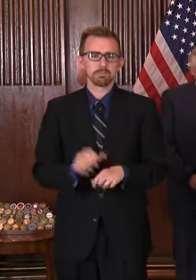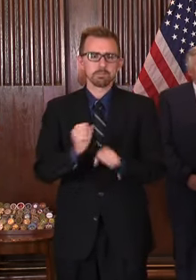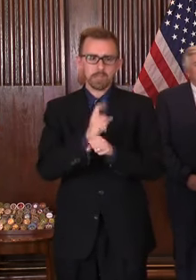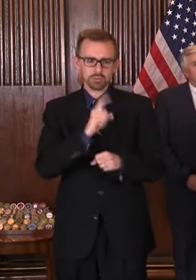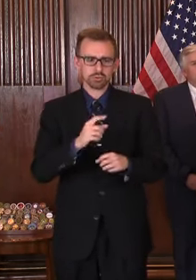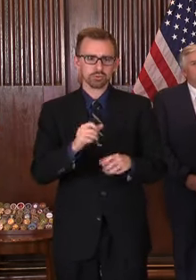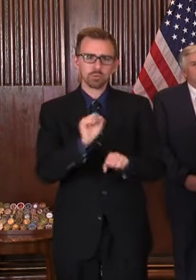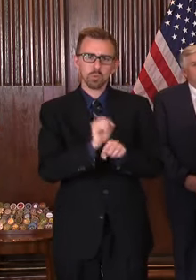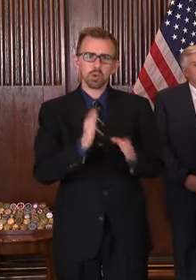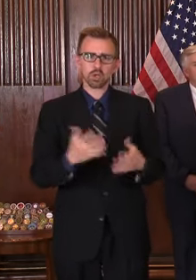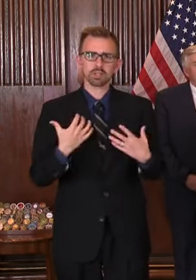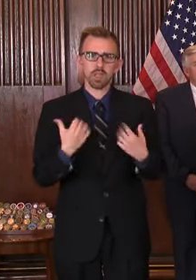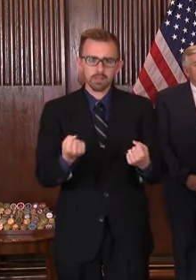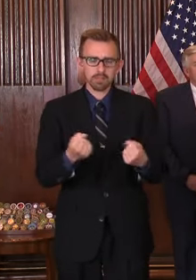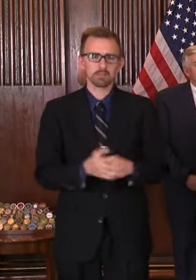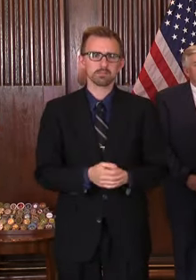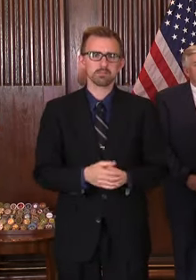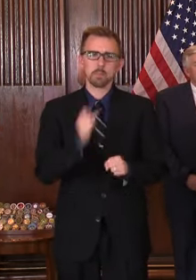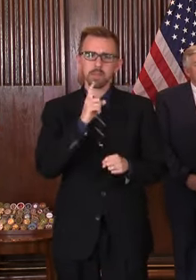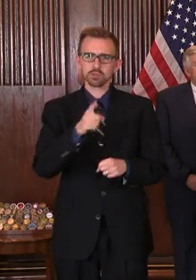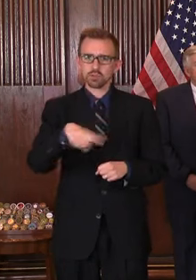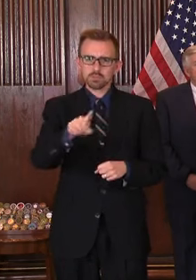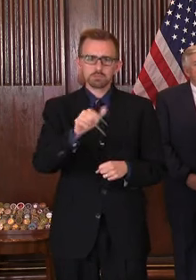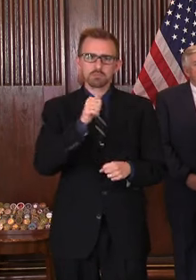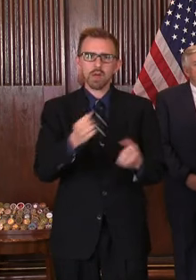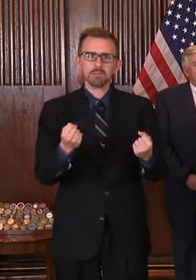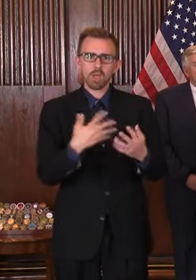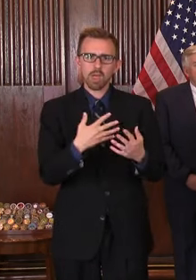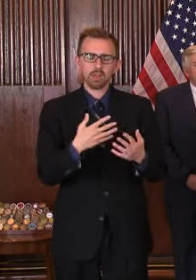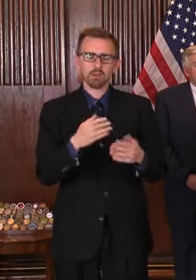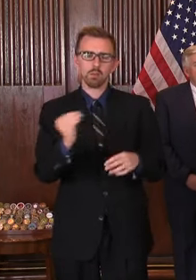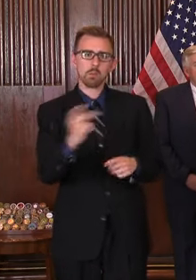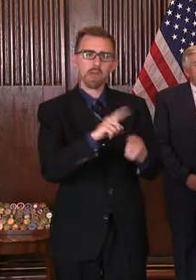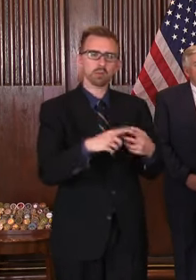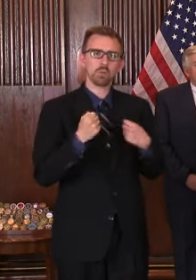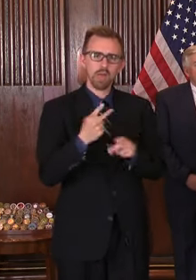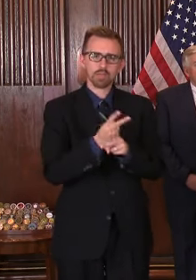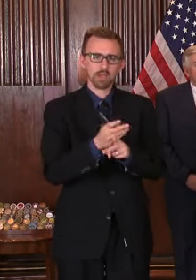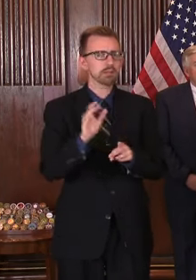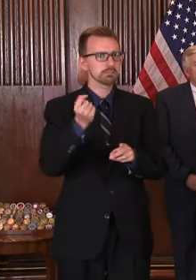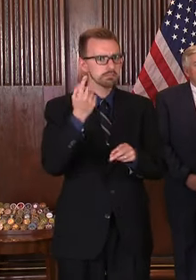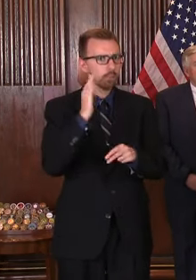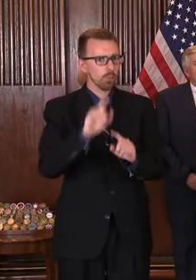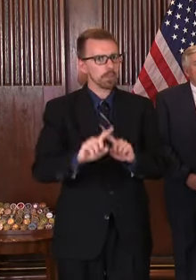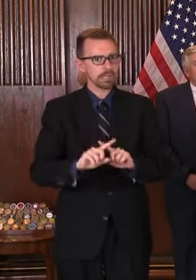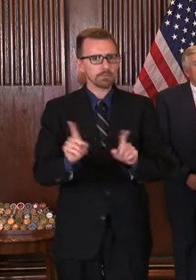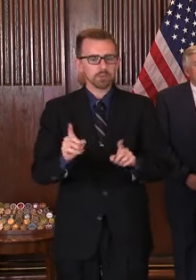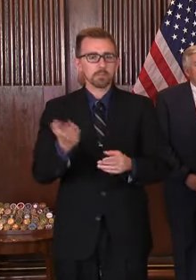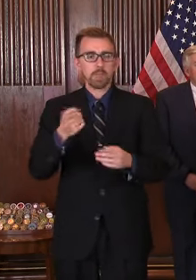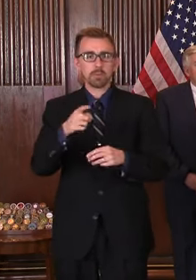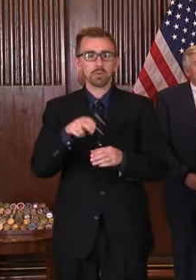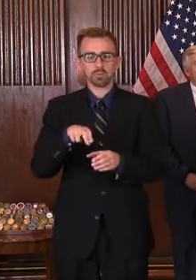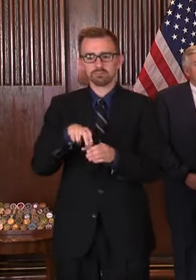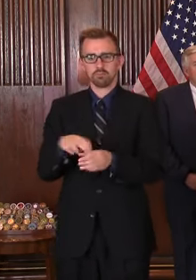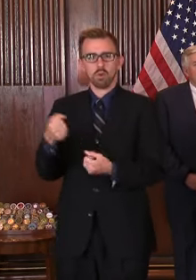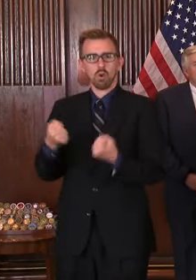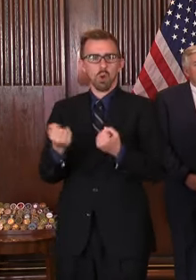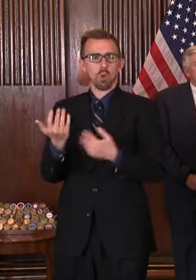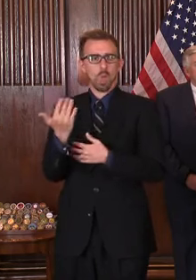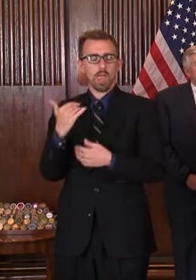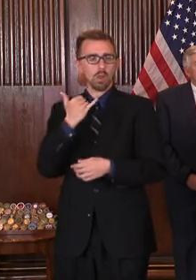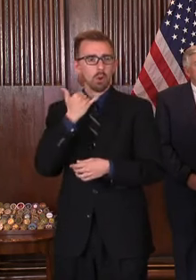I want people to know that they don't need to be afraid to reintroduce the healthcare system. It'll be different. You might sit in your car and you might make a